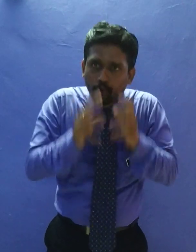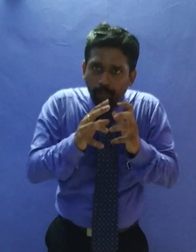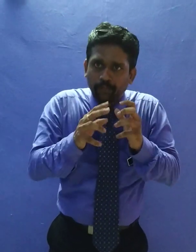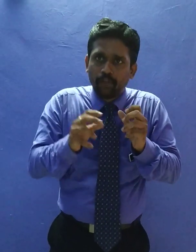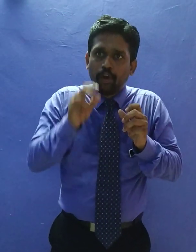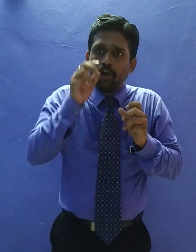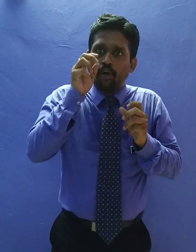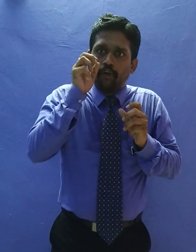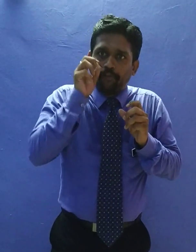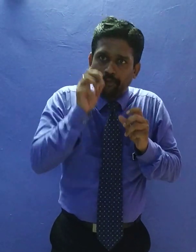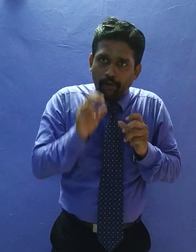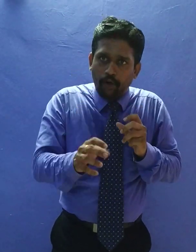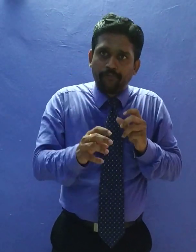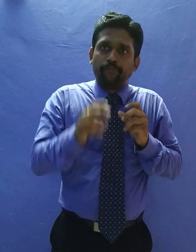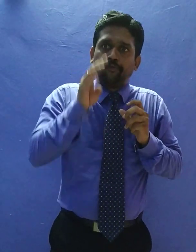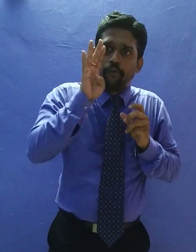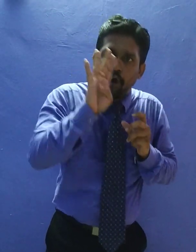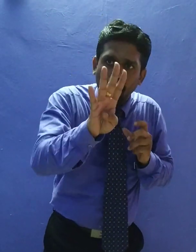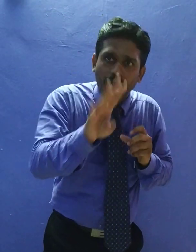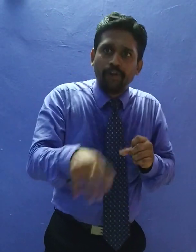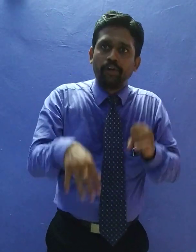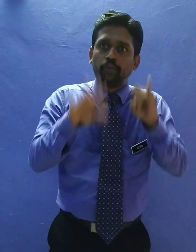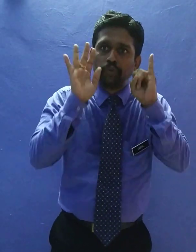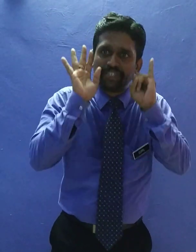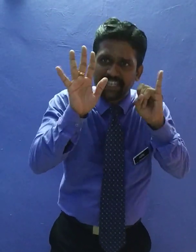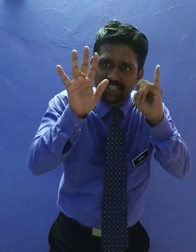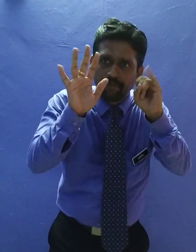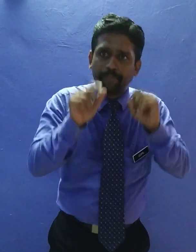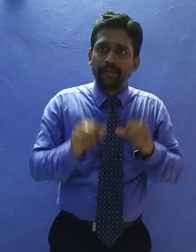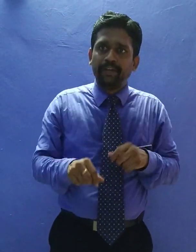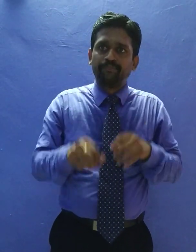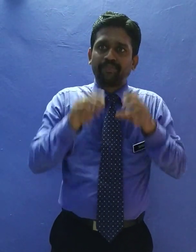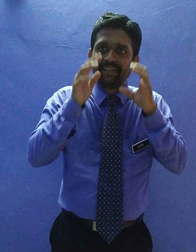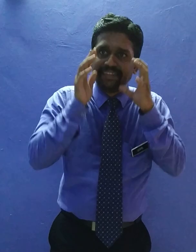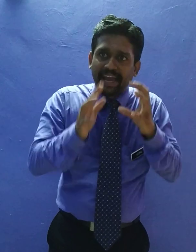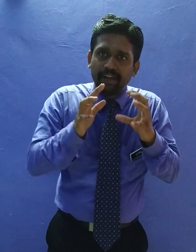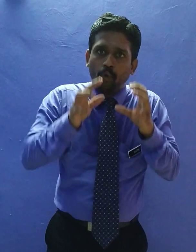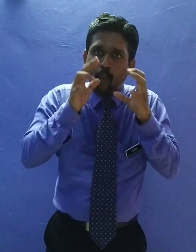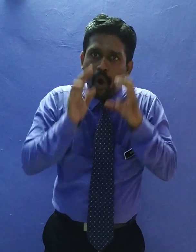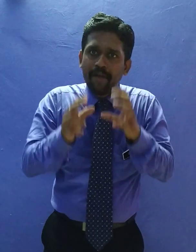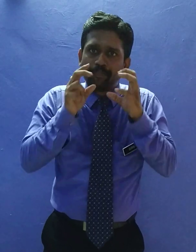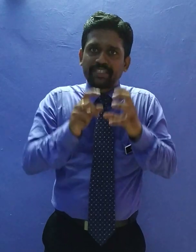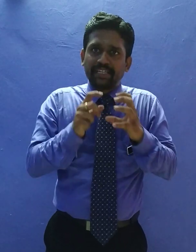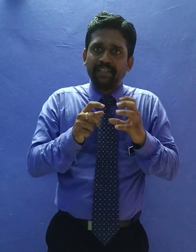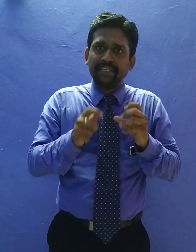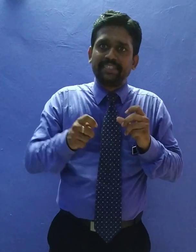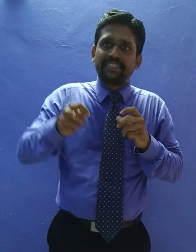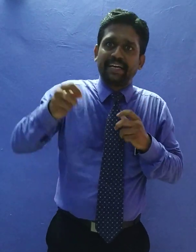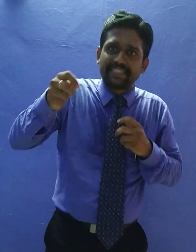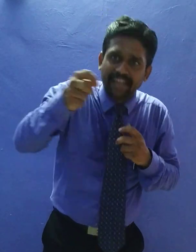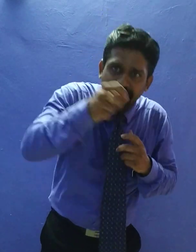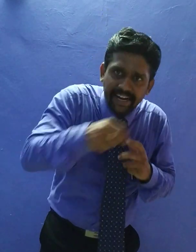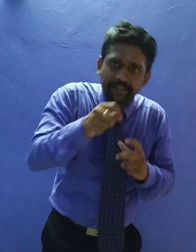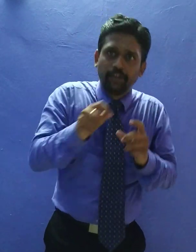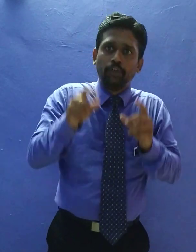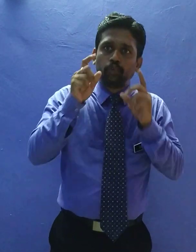group of 4 to 6 people. Then one person is assigned to